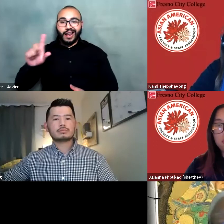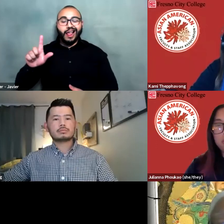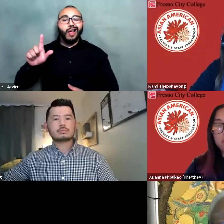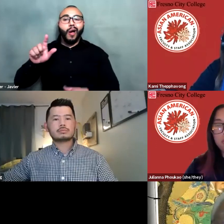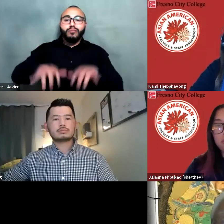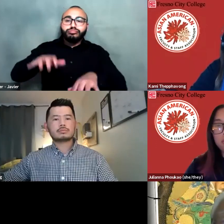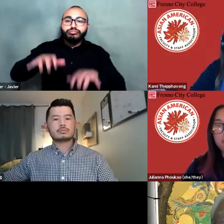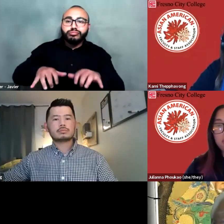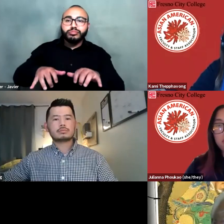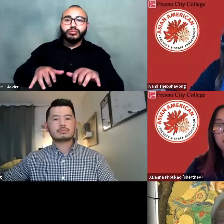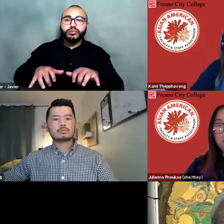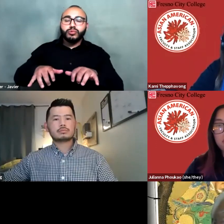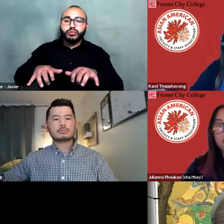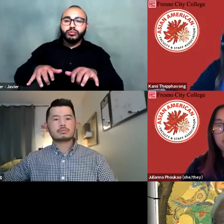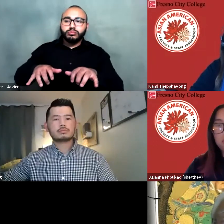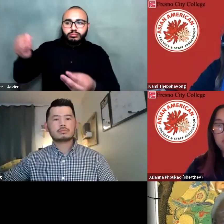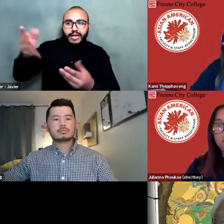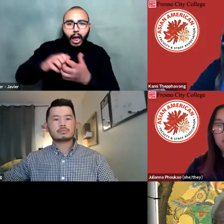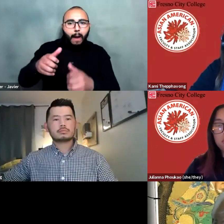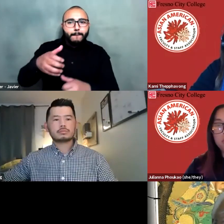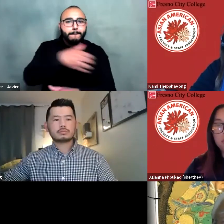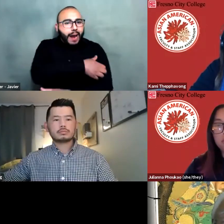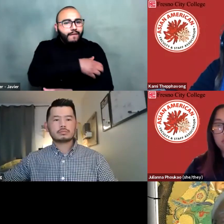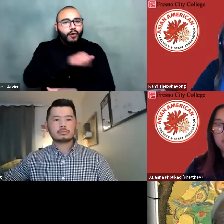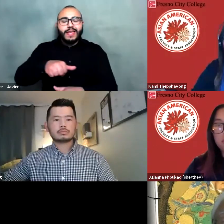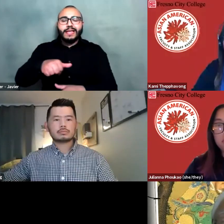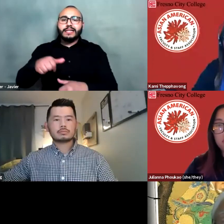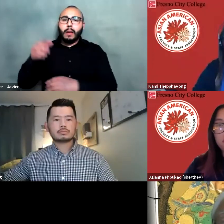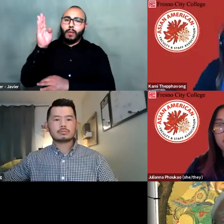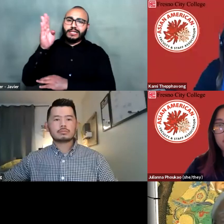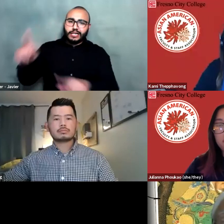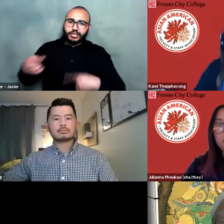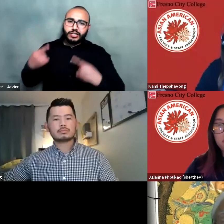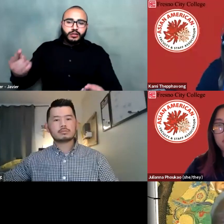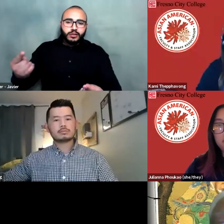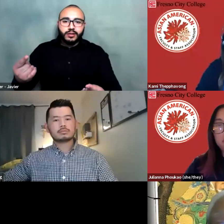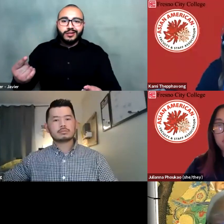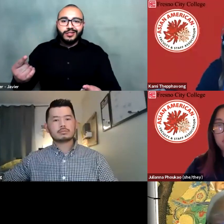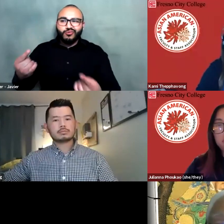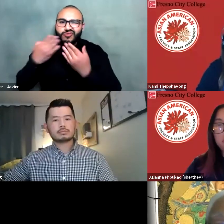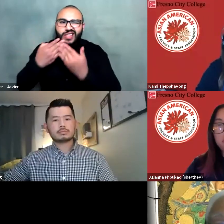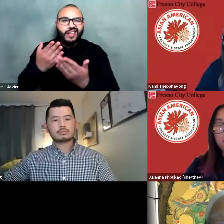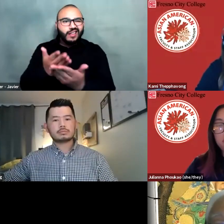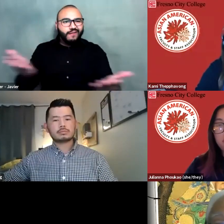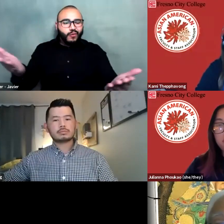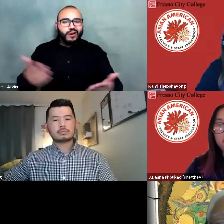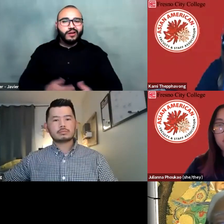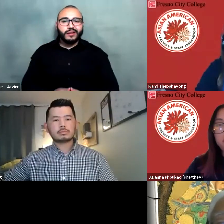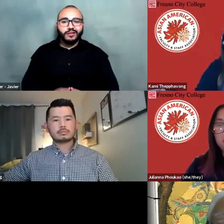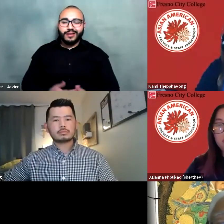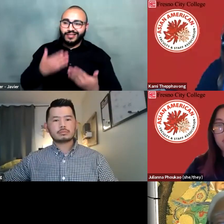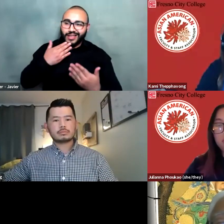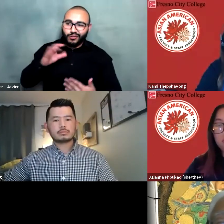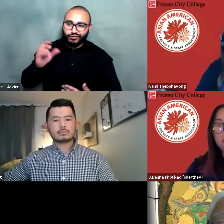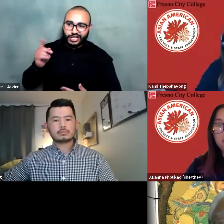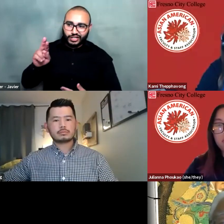share how powerful this presentation has been, and he just thanked everyone. Thank you, Chancellor